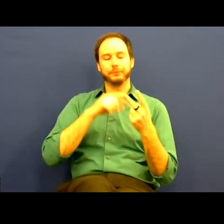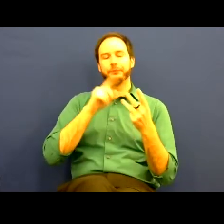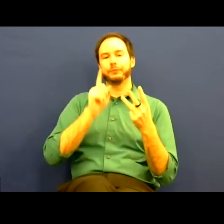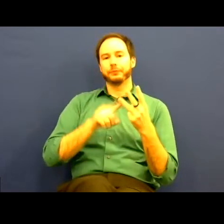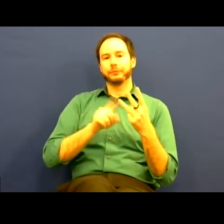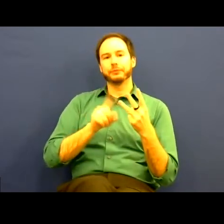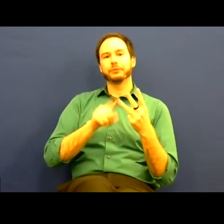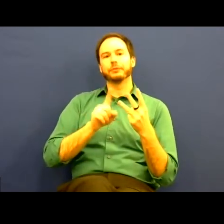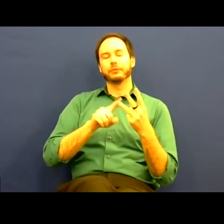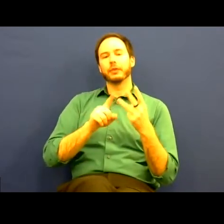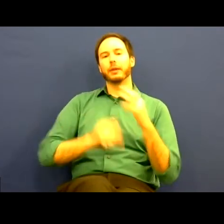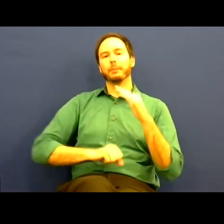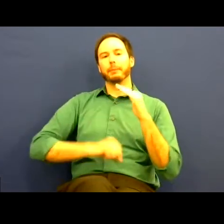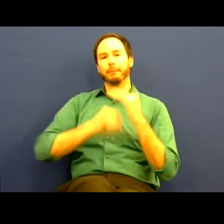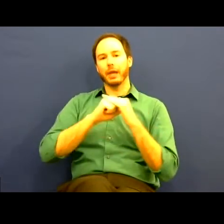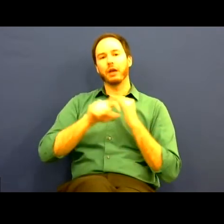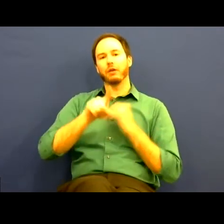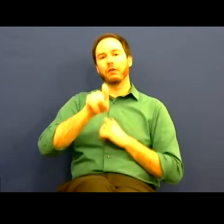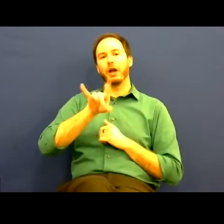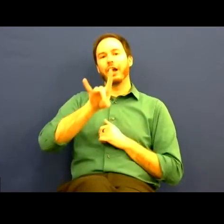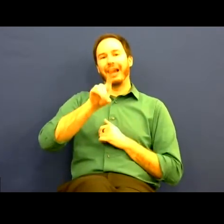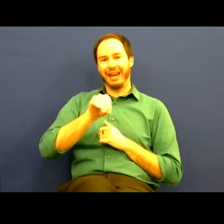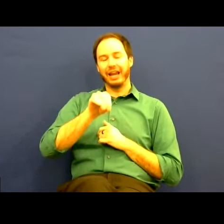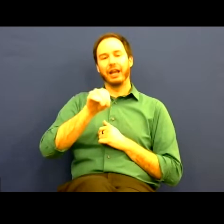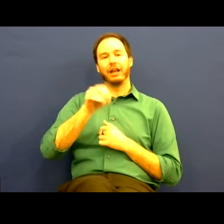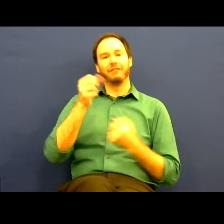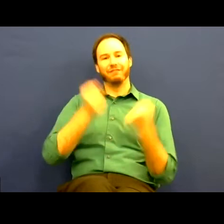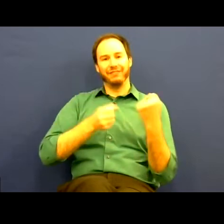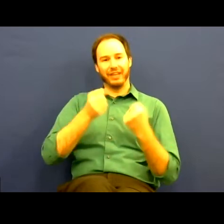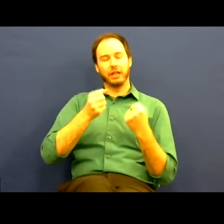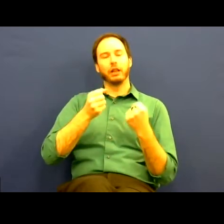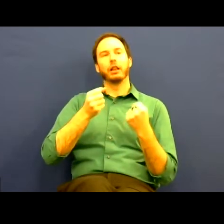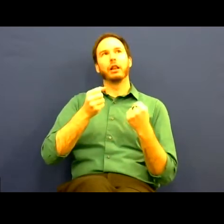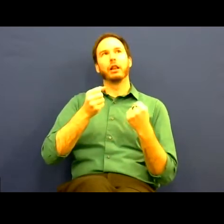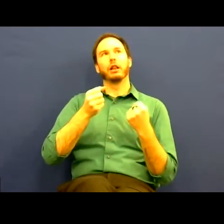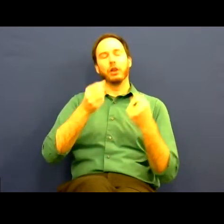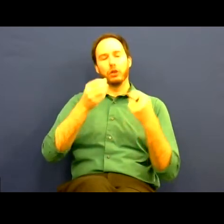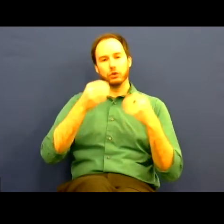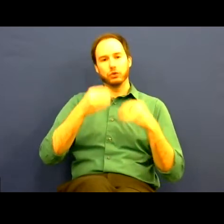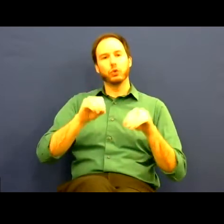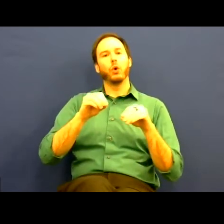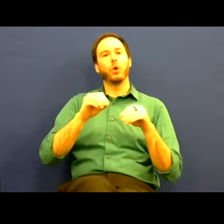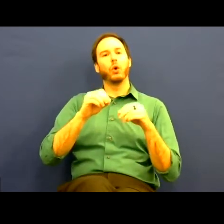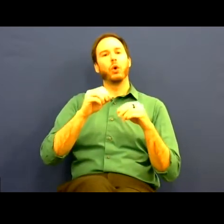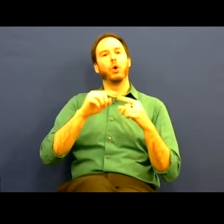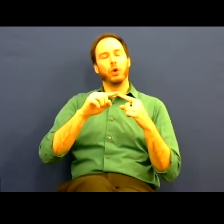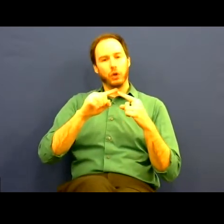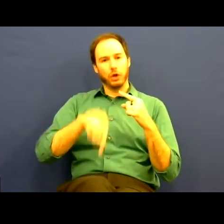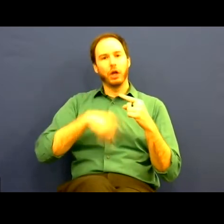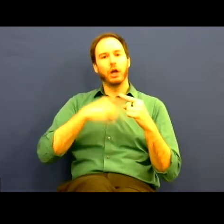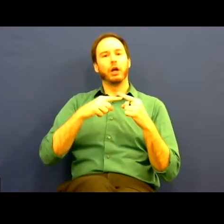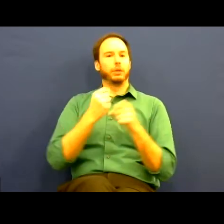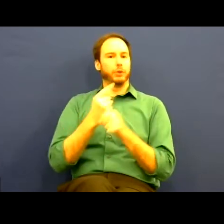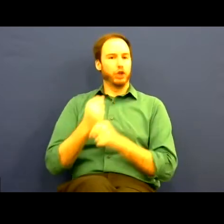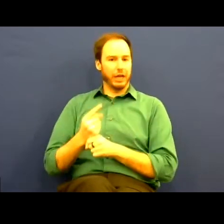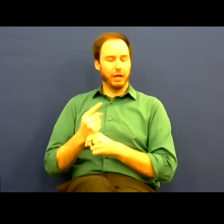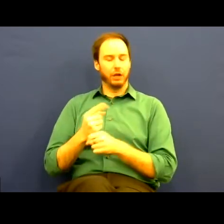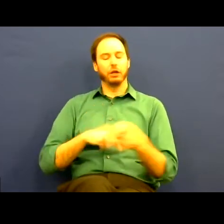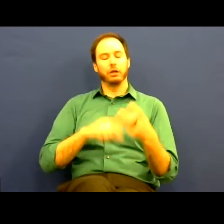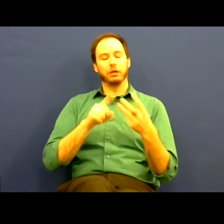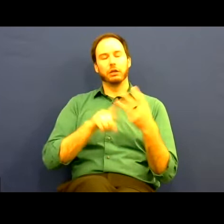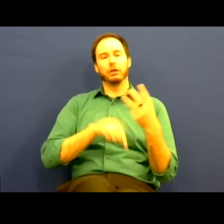a maximum of 180 vehicles sold on premises per